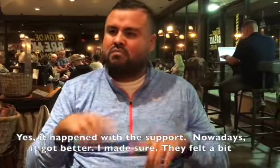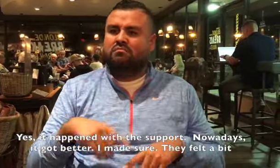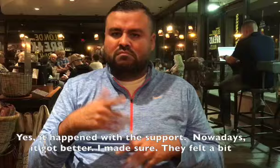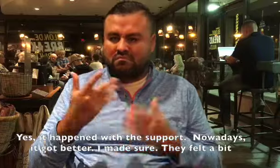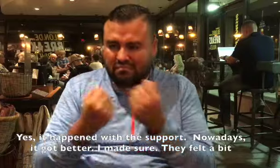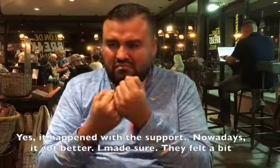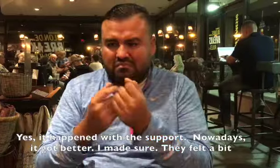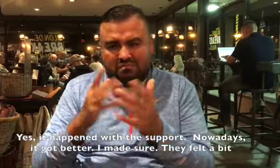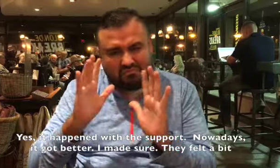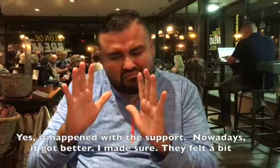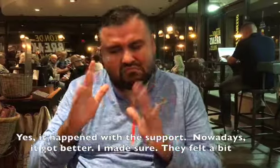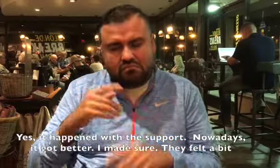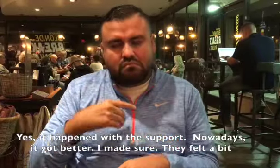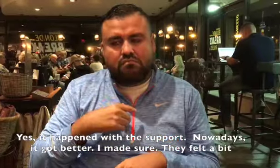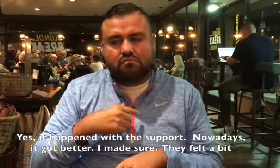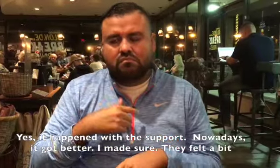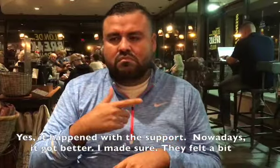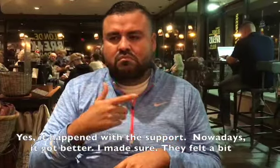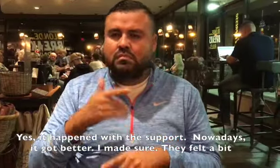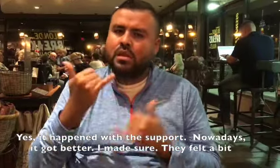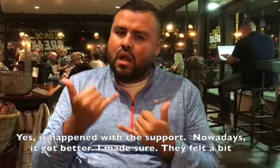support. Nowadays it got better. I